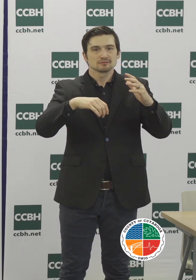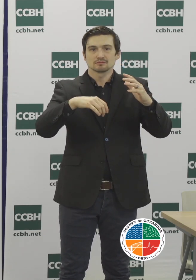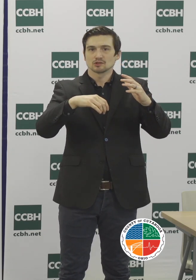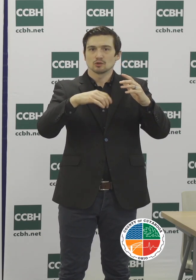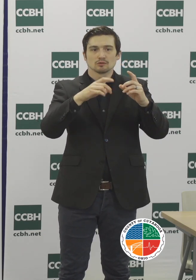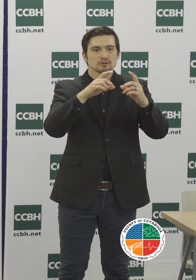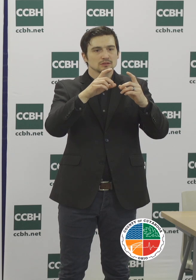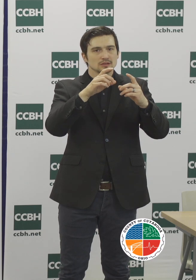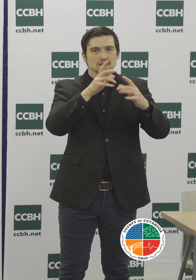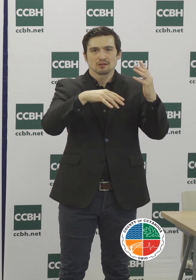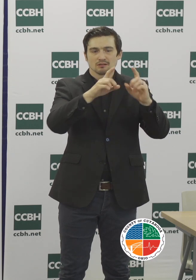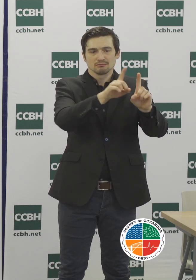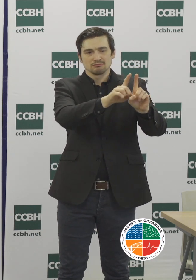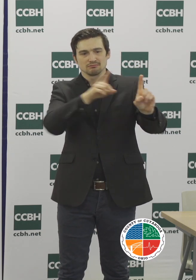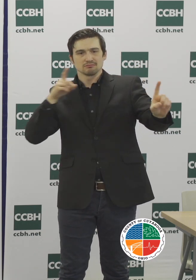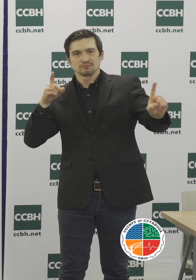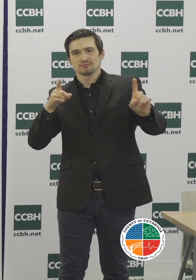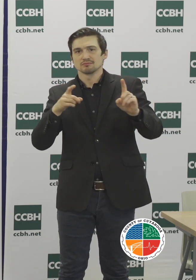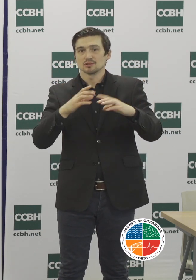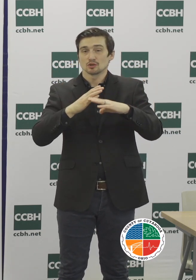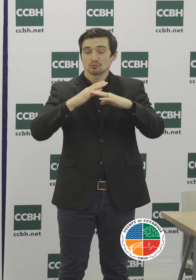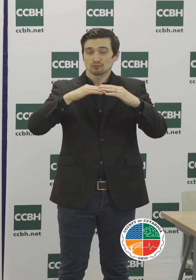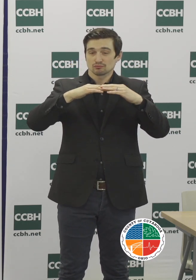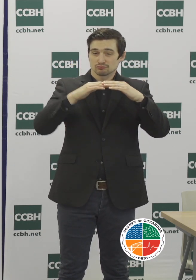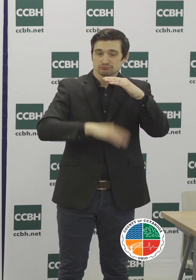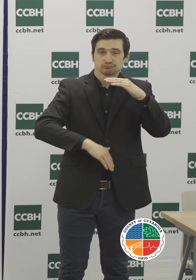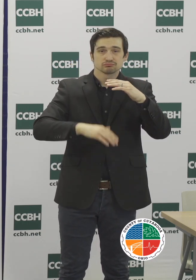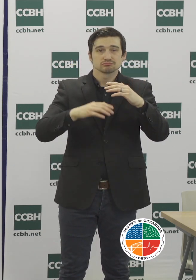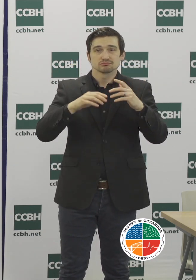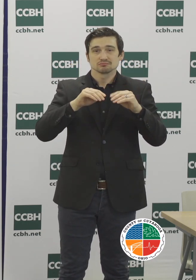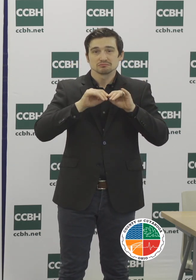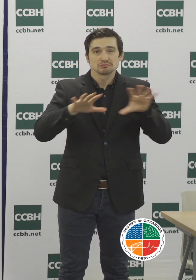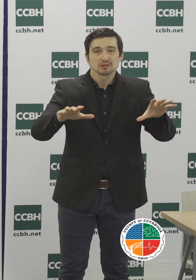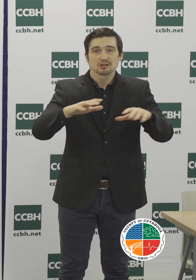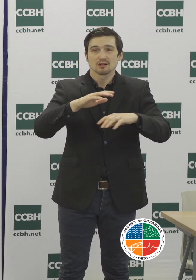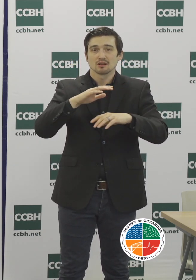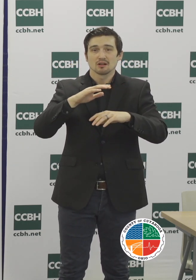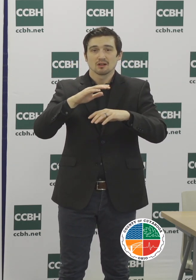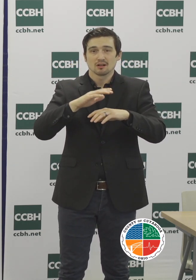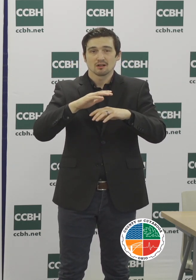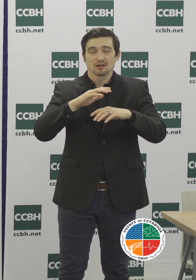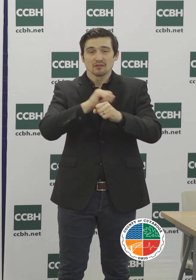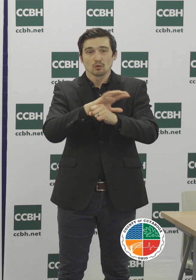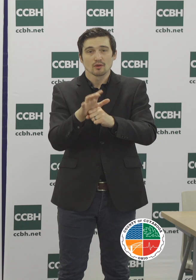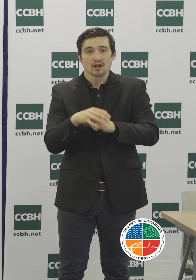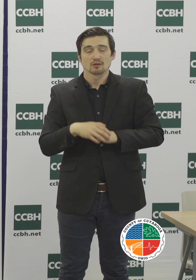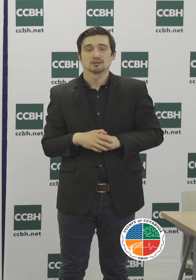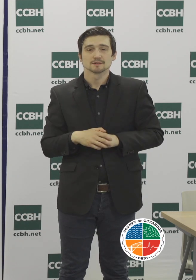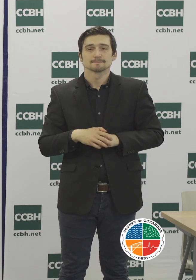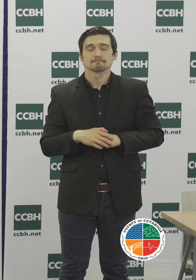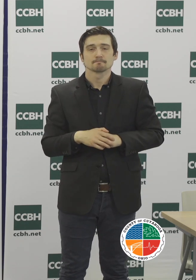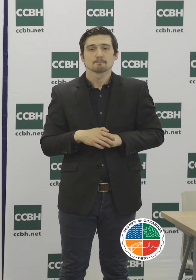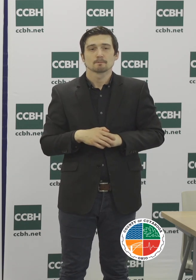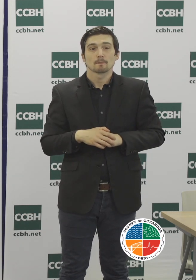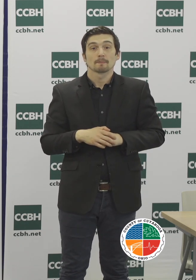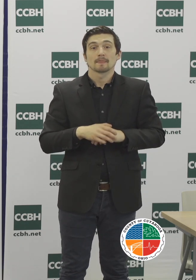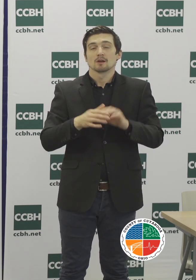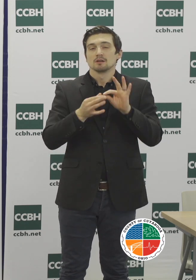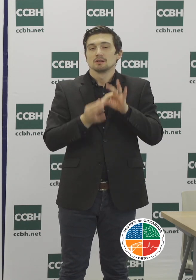reduce the spread of the virus. Just a word on Memorial Day before I transition to Dr.